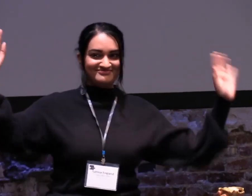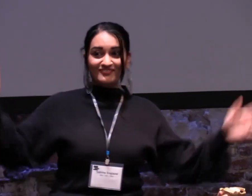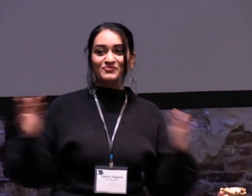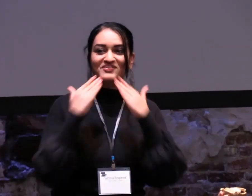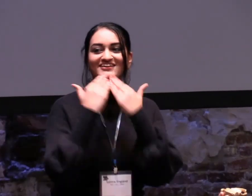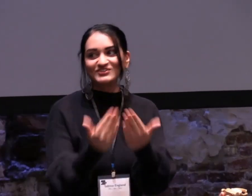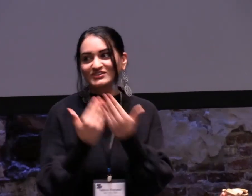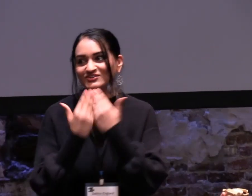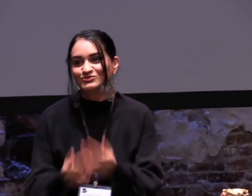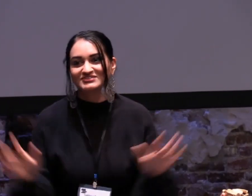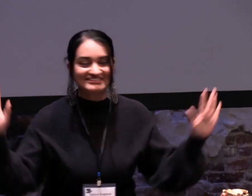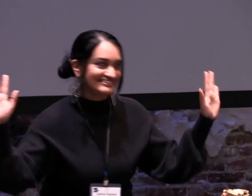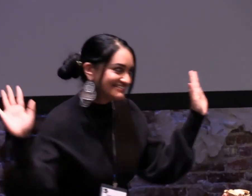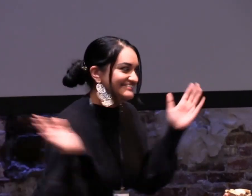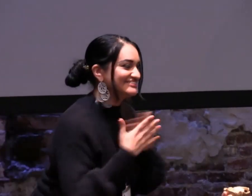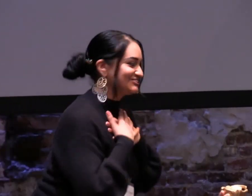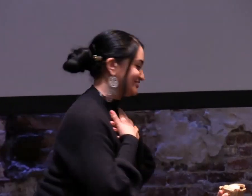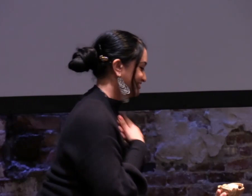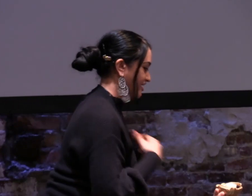this art. Thank you.